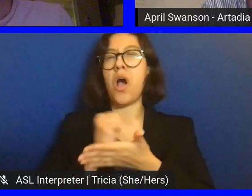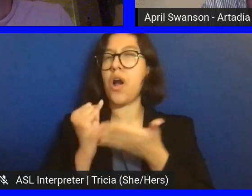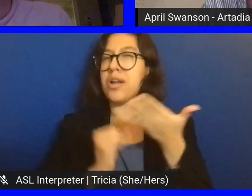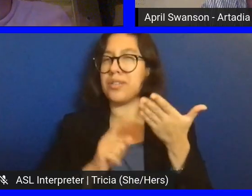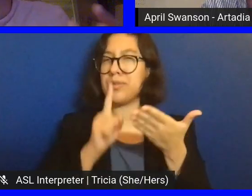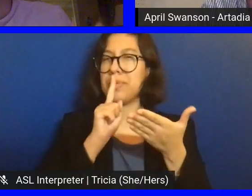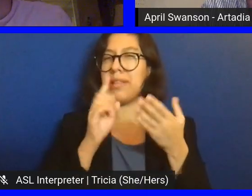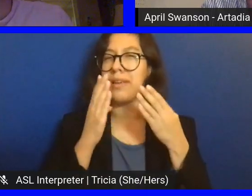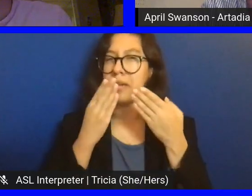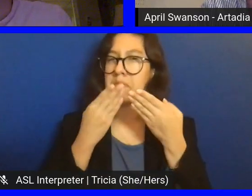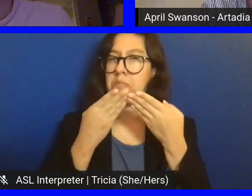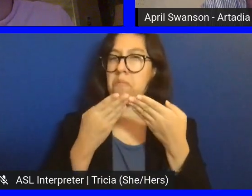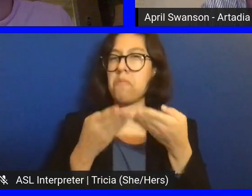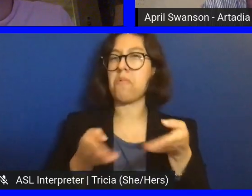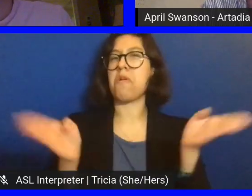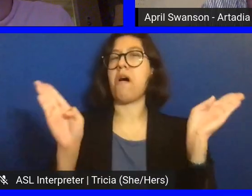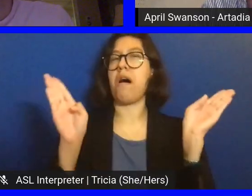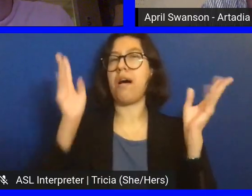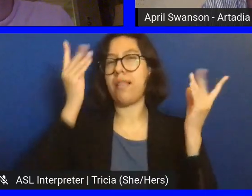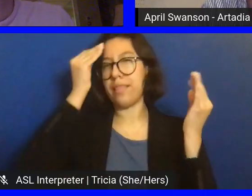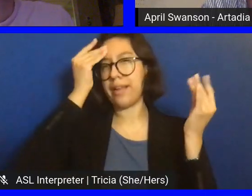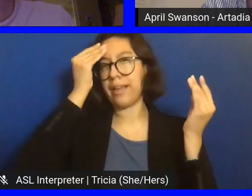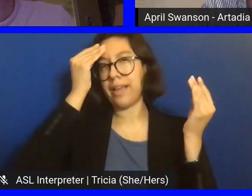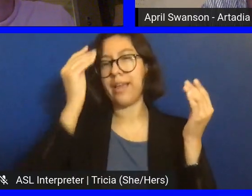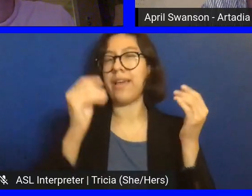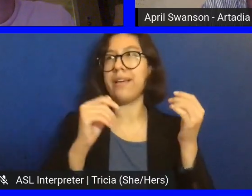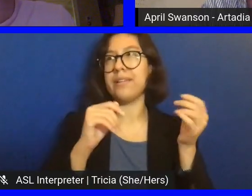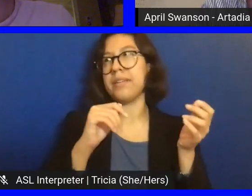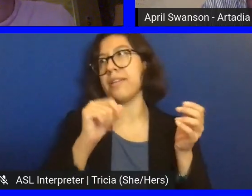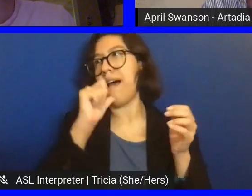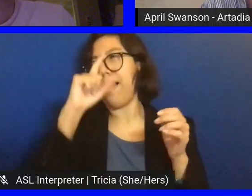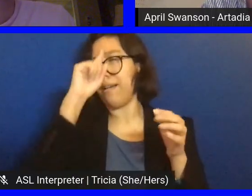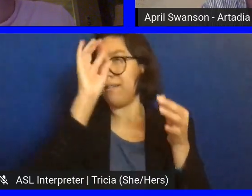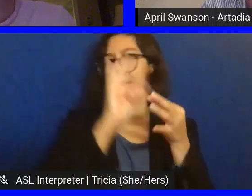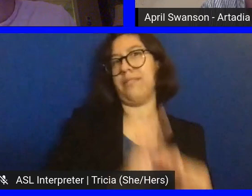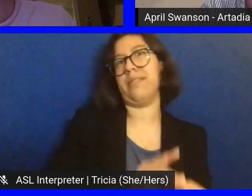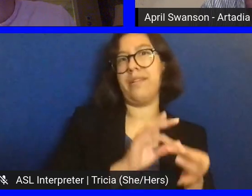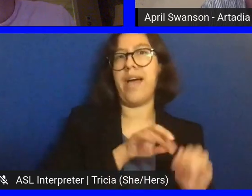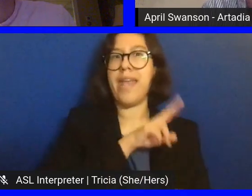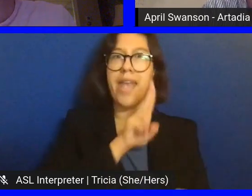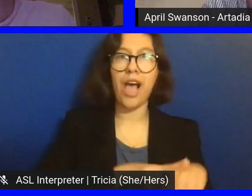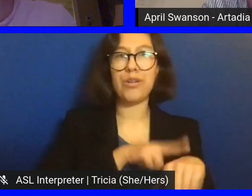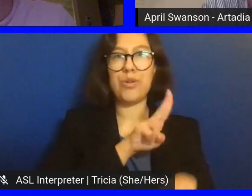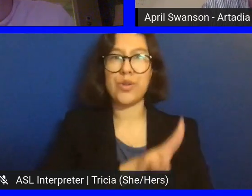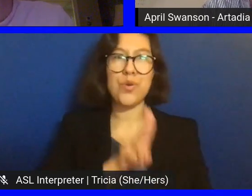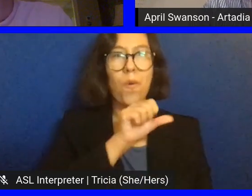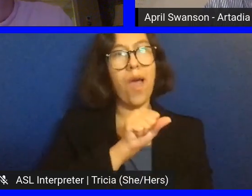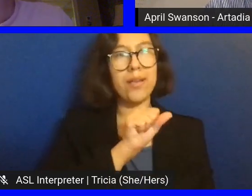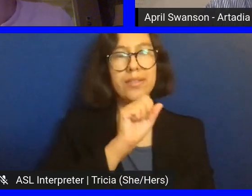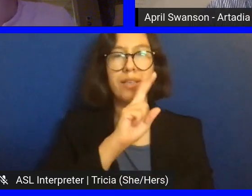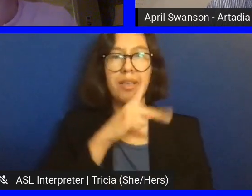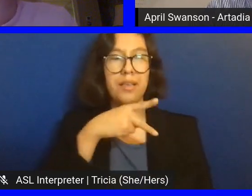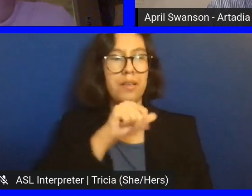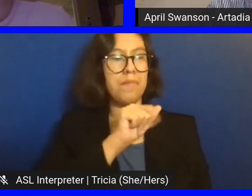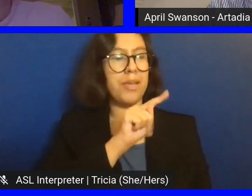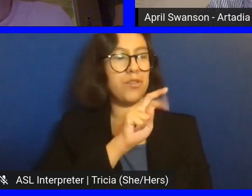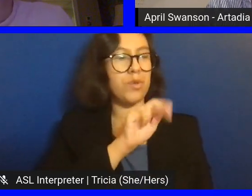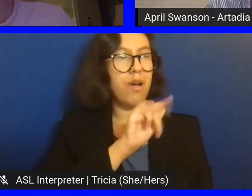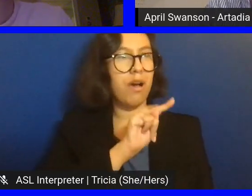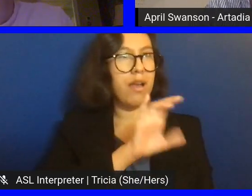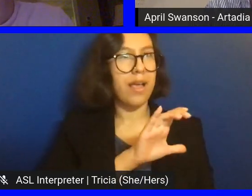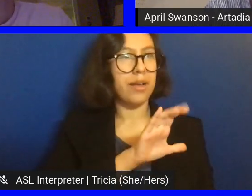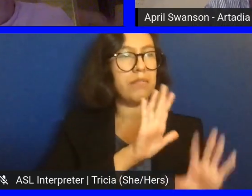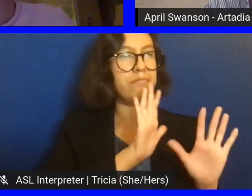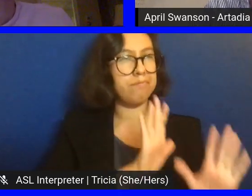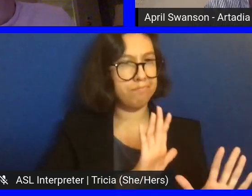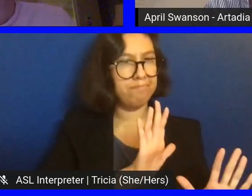than, you know, broad thinking than just thinking within a nationalistic or patriotic or context. So we really wanted to think